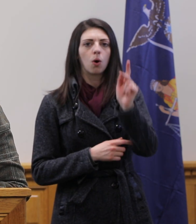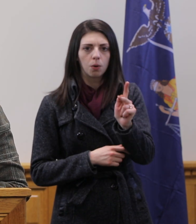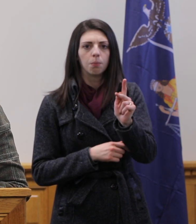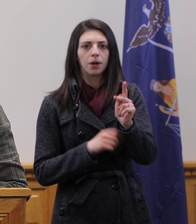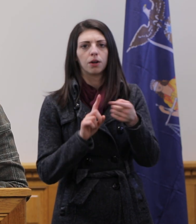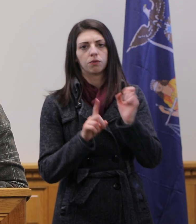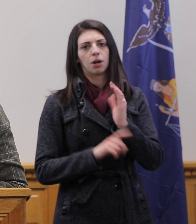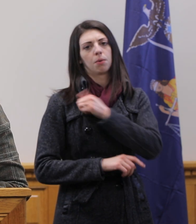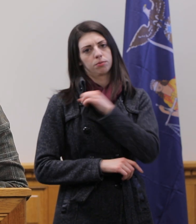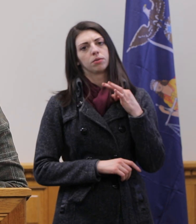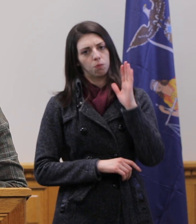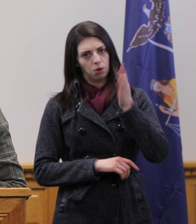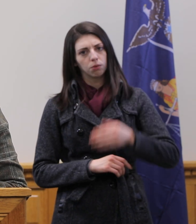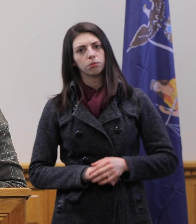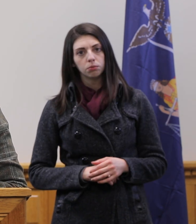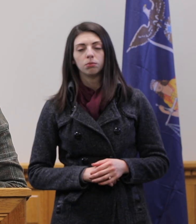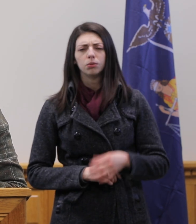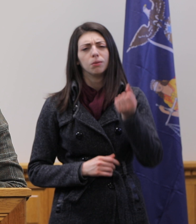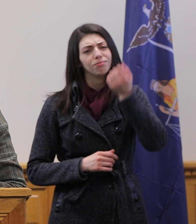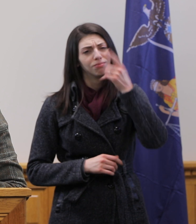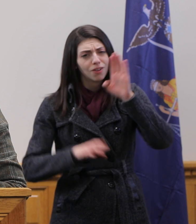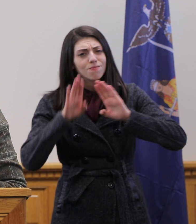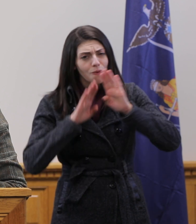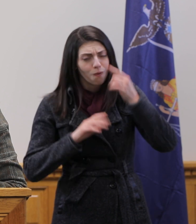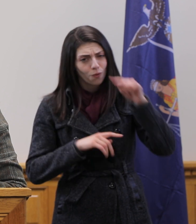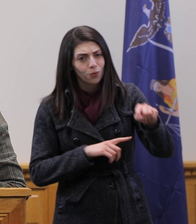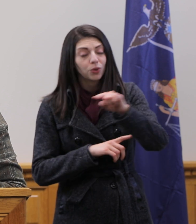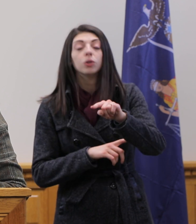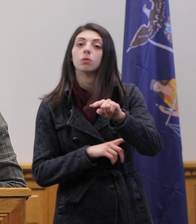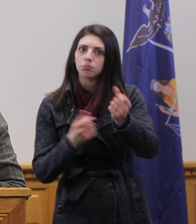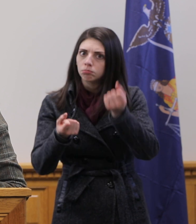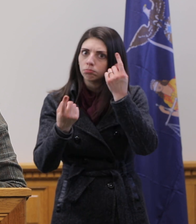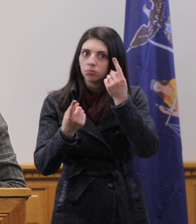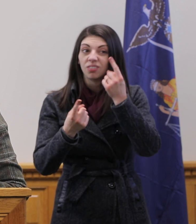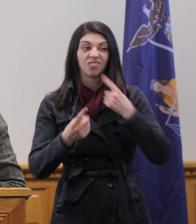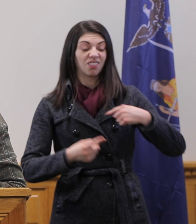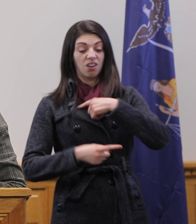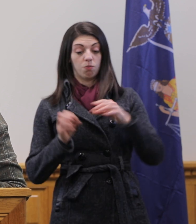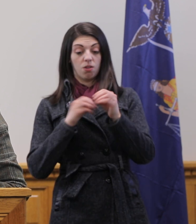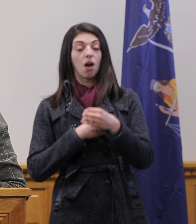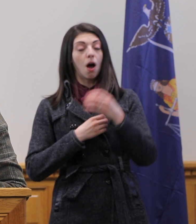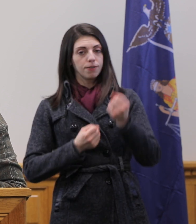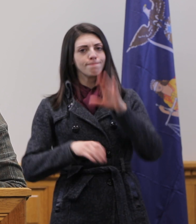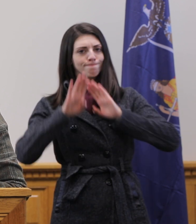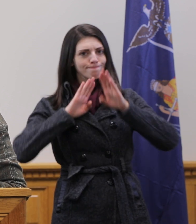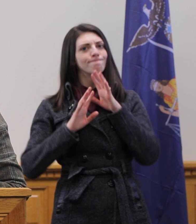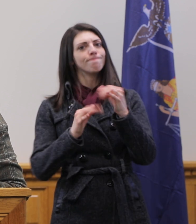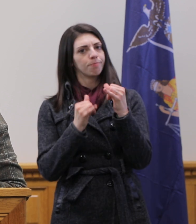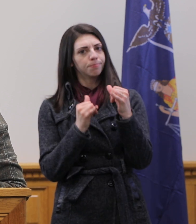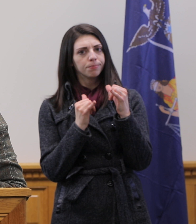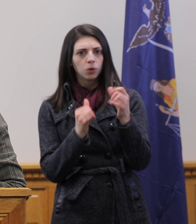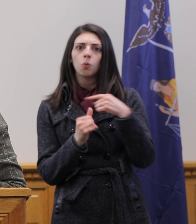member. While it is frustrating for you, it is also frustrating for all of us at the Office for the Aging. We want to